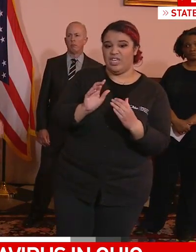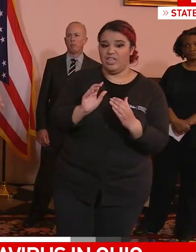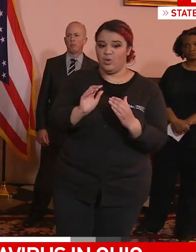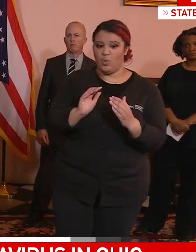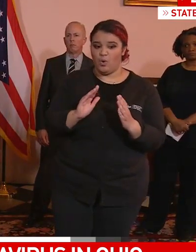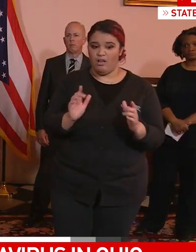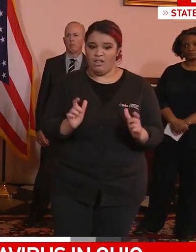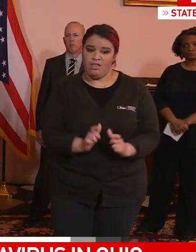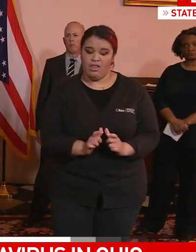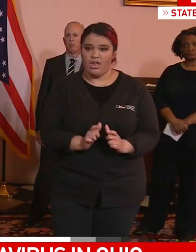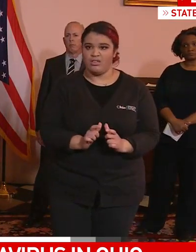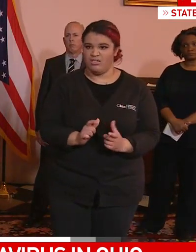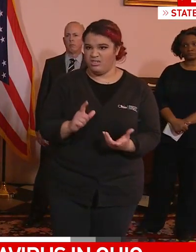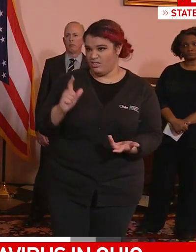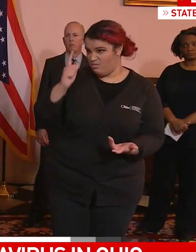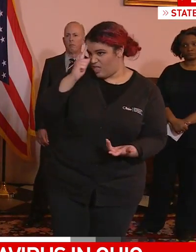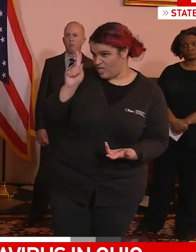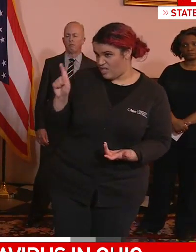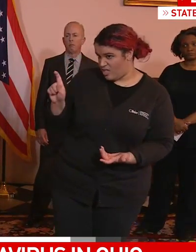the